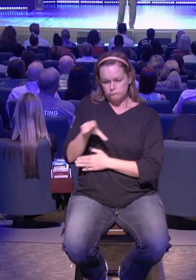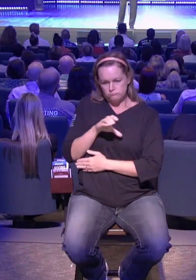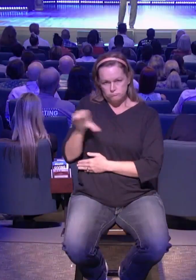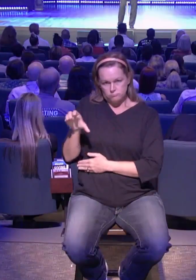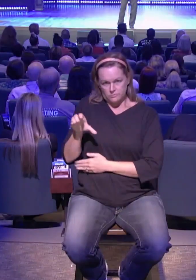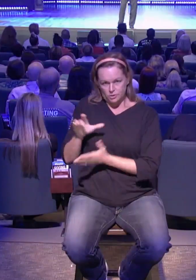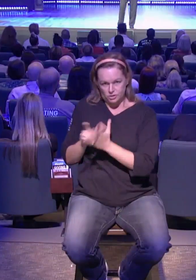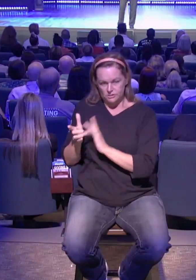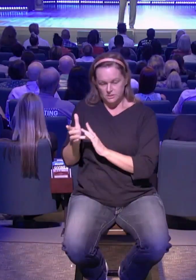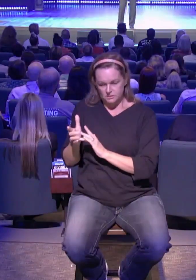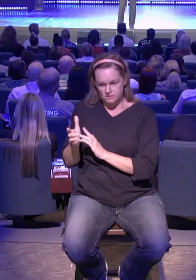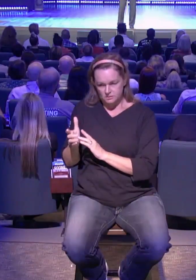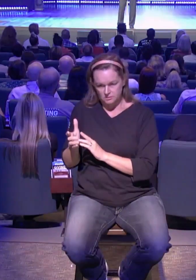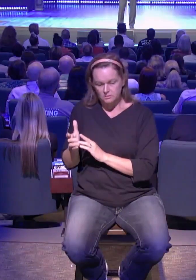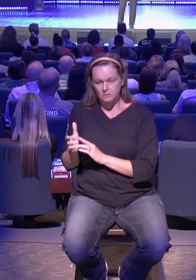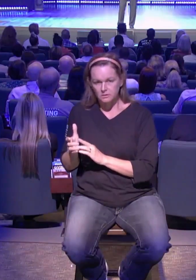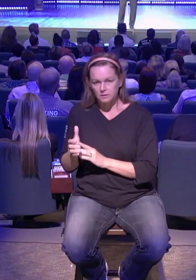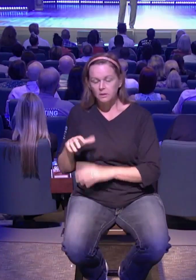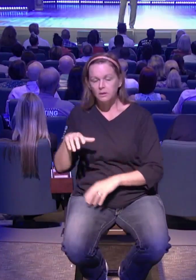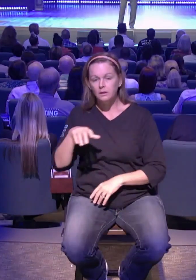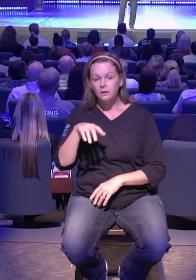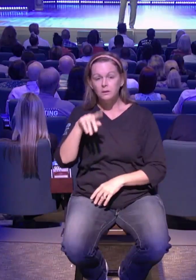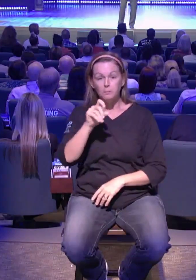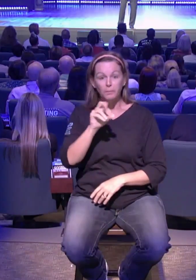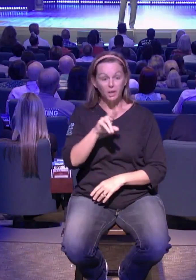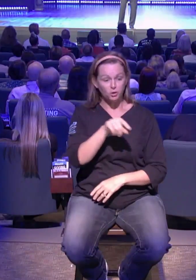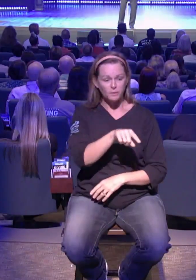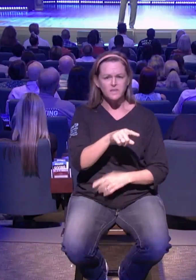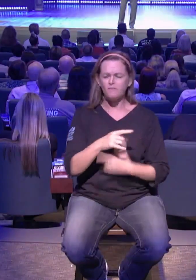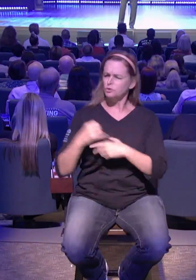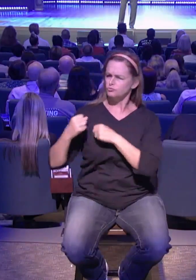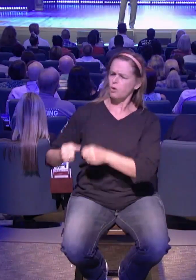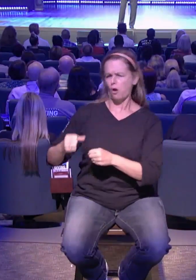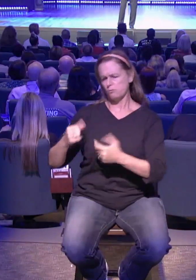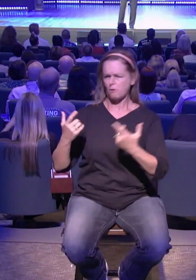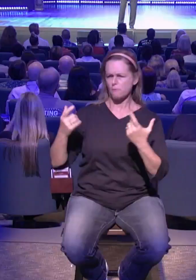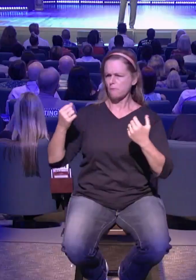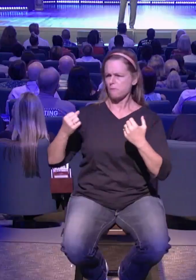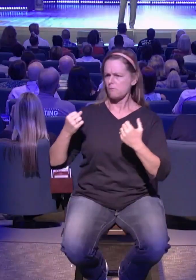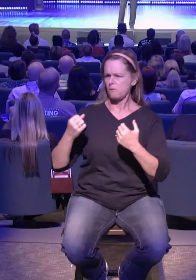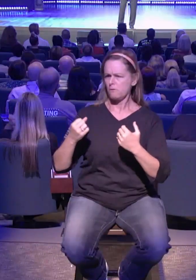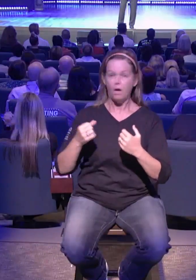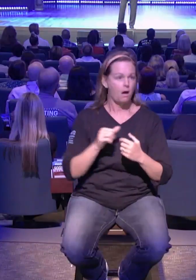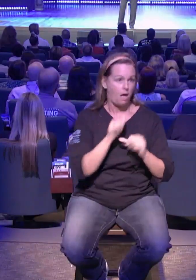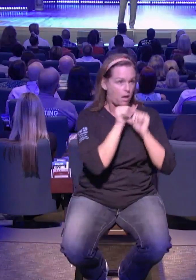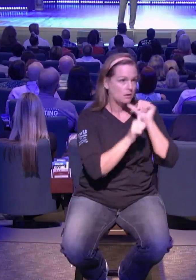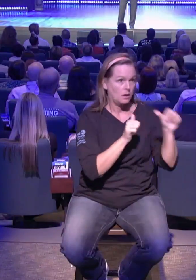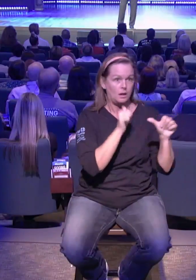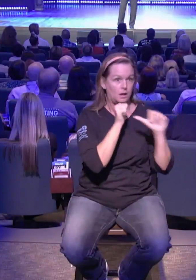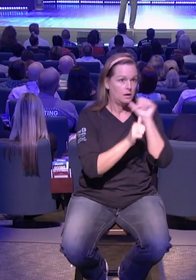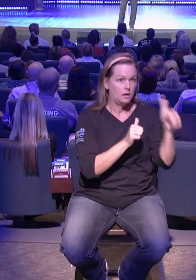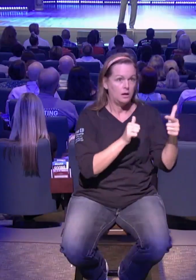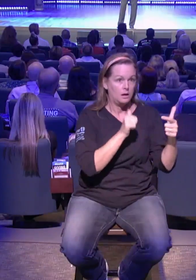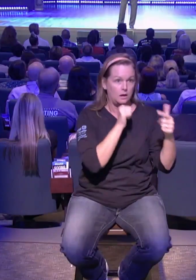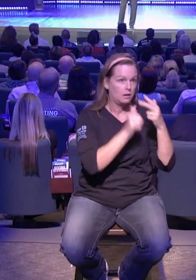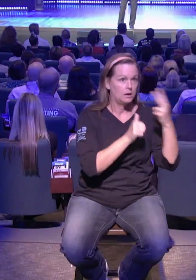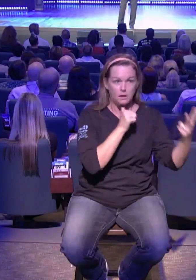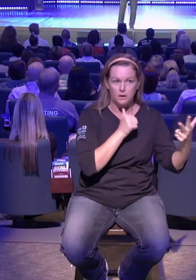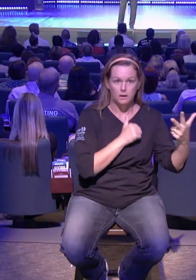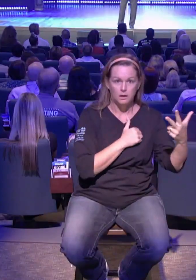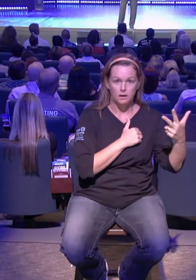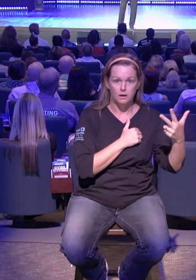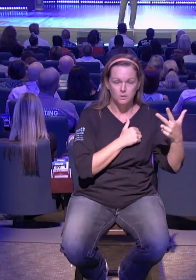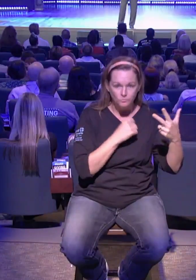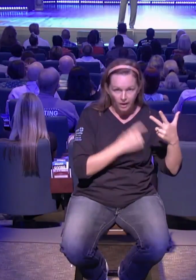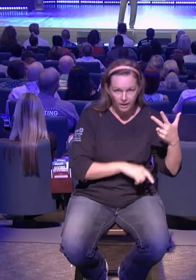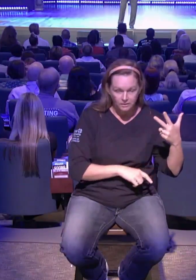the one that was so strong in the beginning, became so weak and ended up denying Christ, remember, three times. And